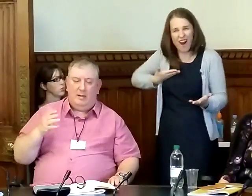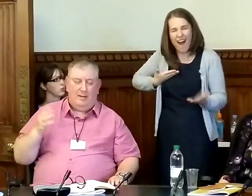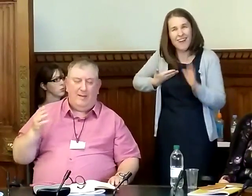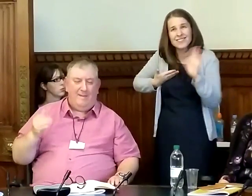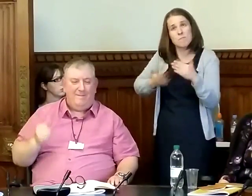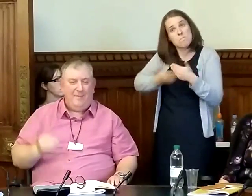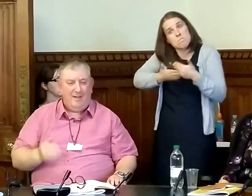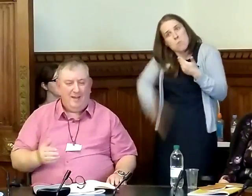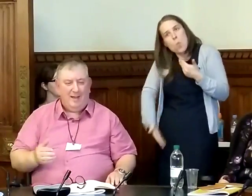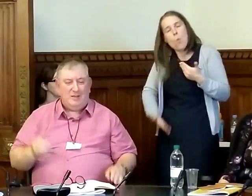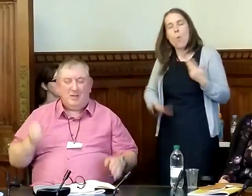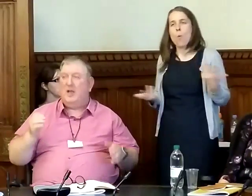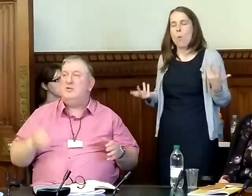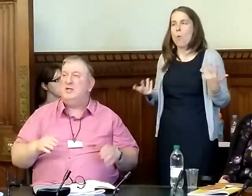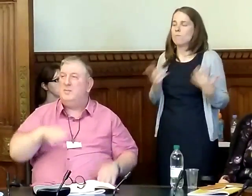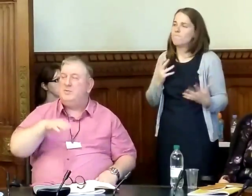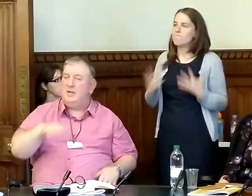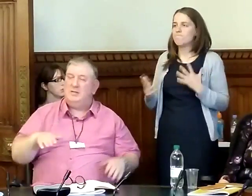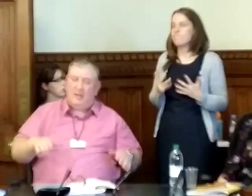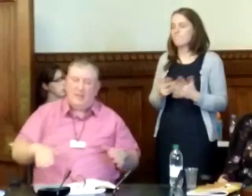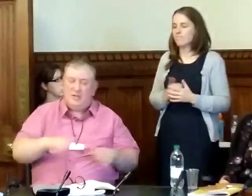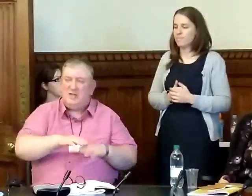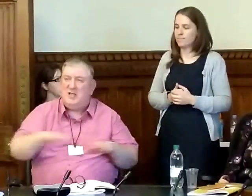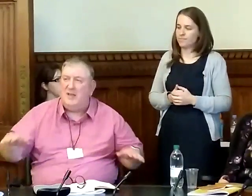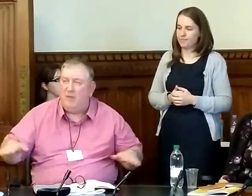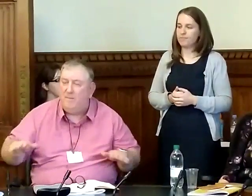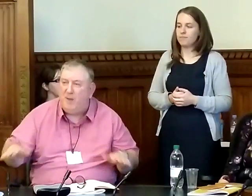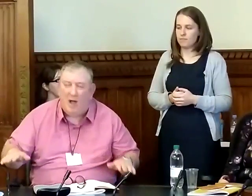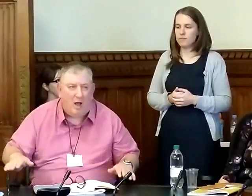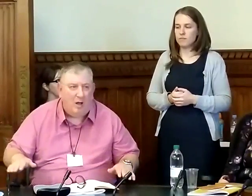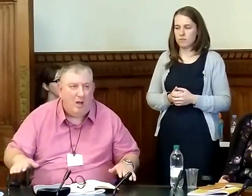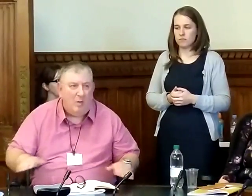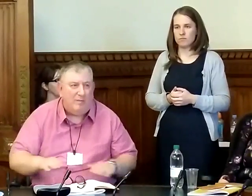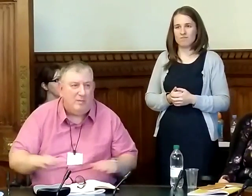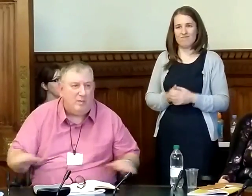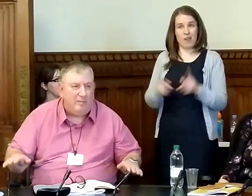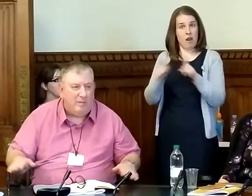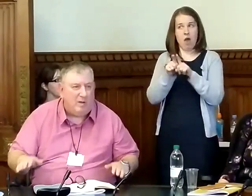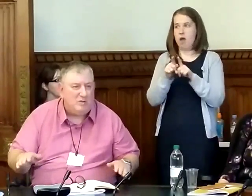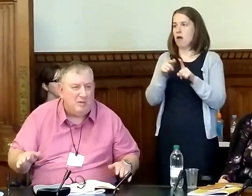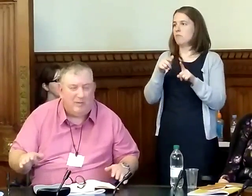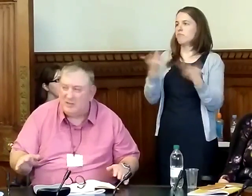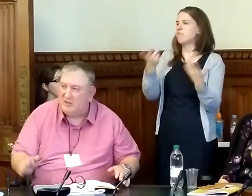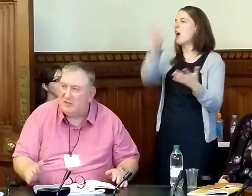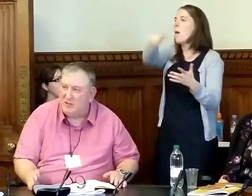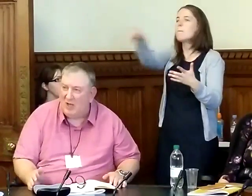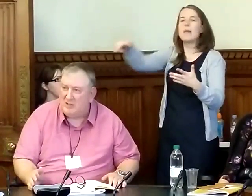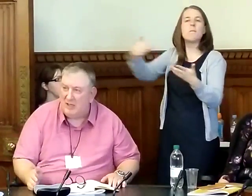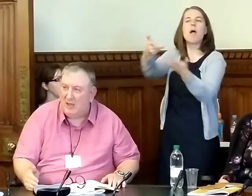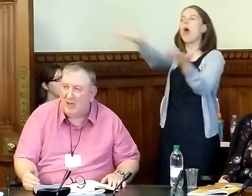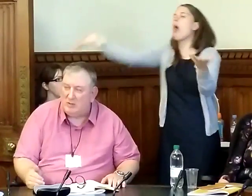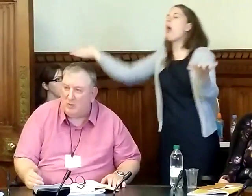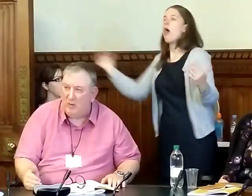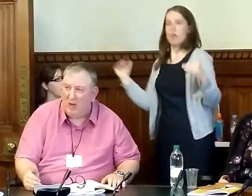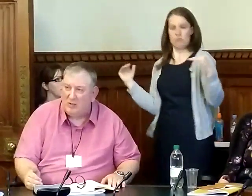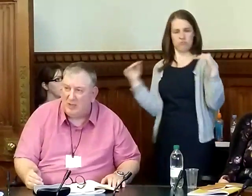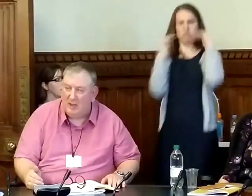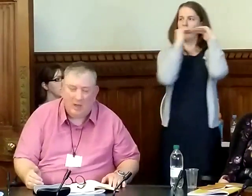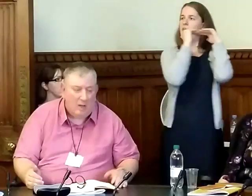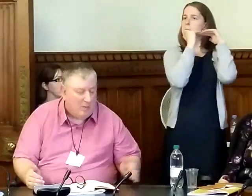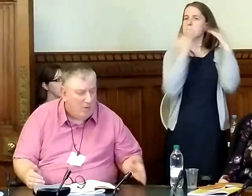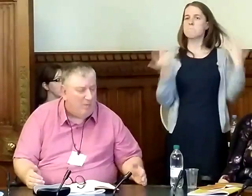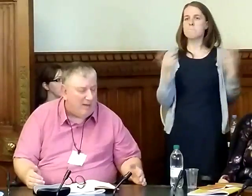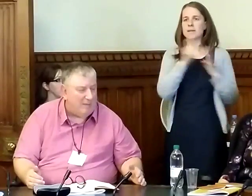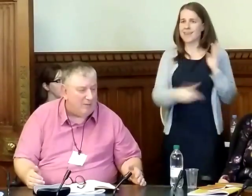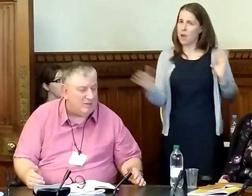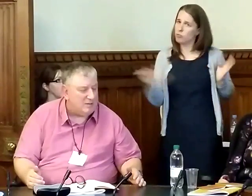we didn't know, just to live on par with most of the rest of society is all we're